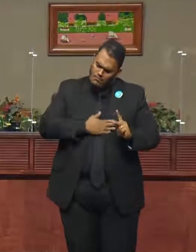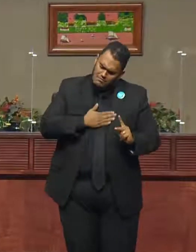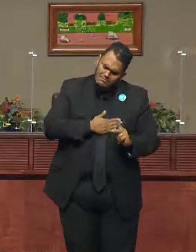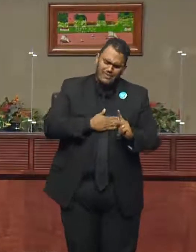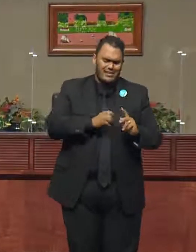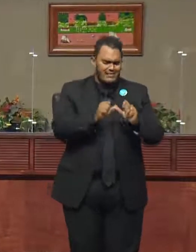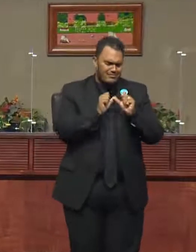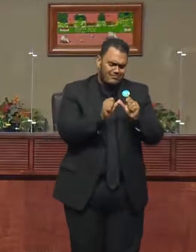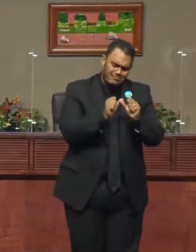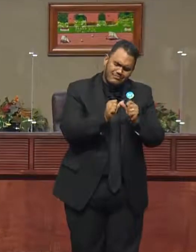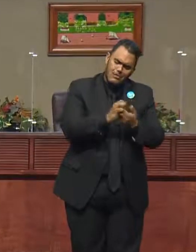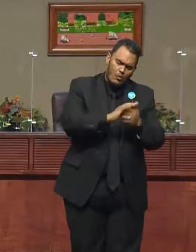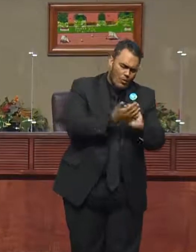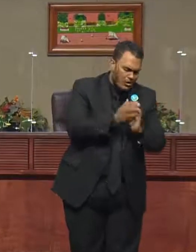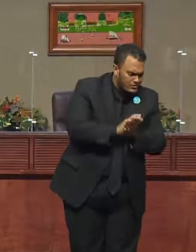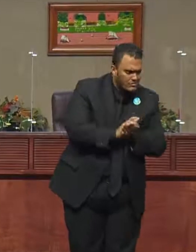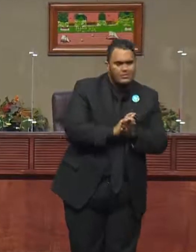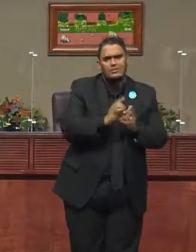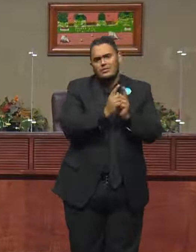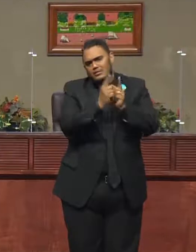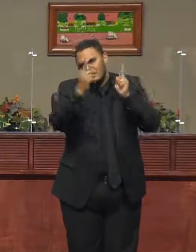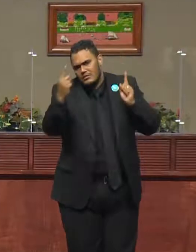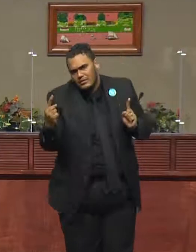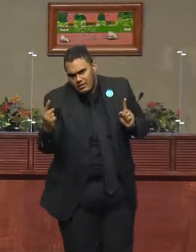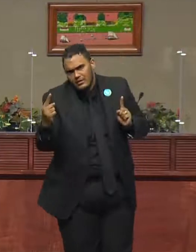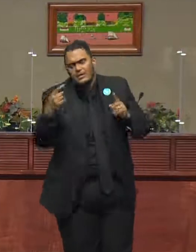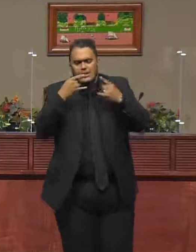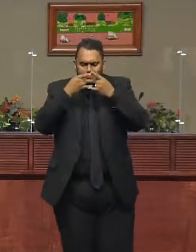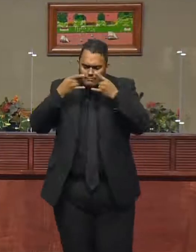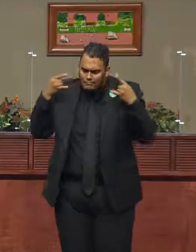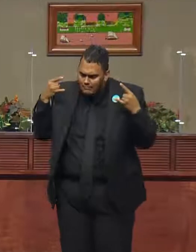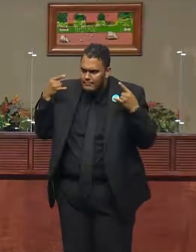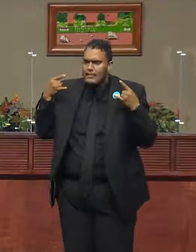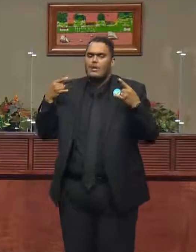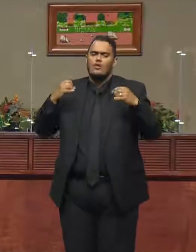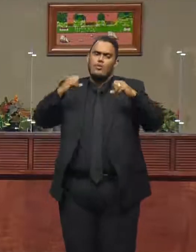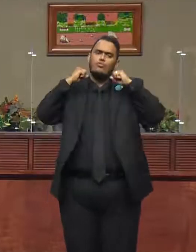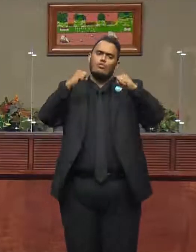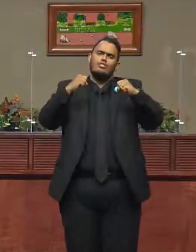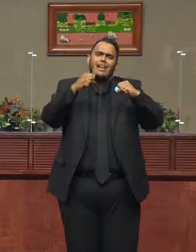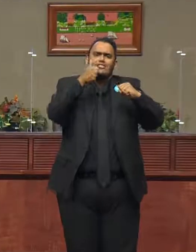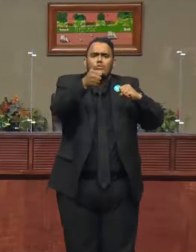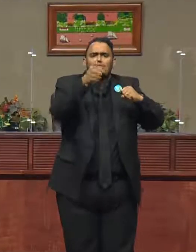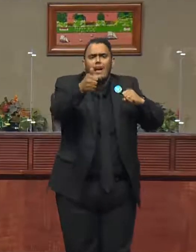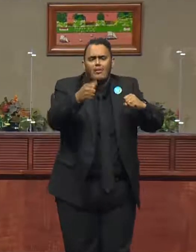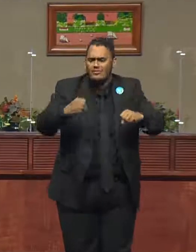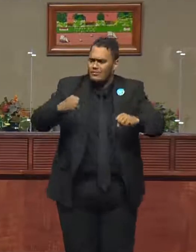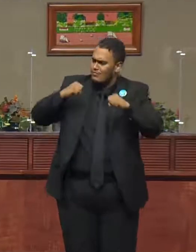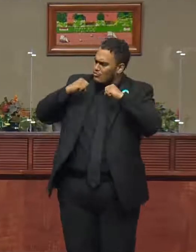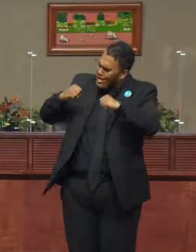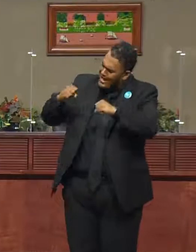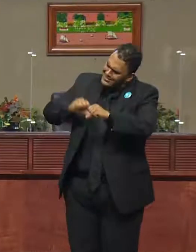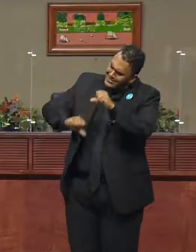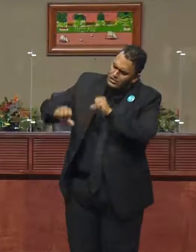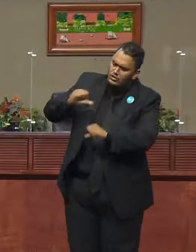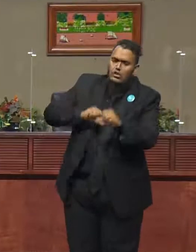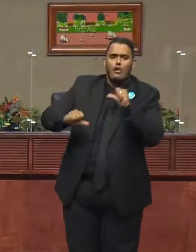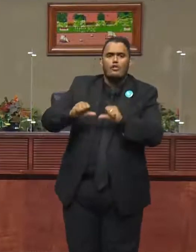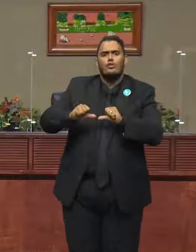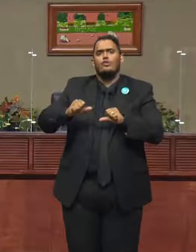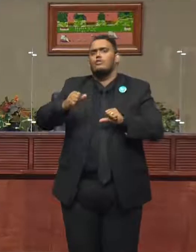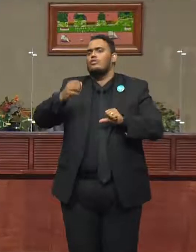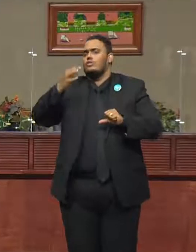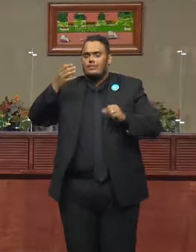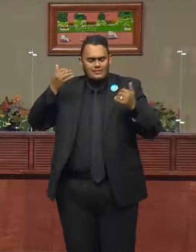your distance, and protect yourself and others. We are really, really close. We are on a tipping point. We need to increase